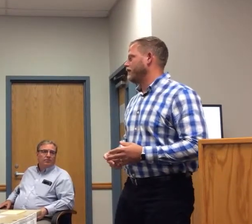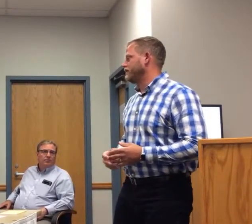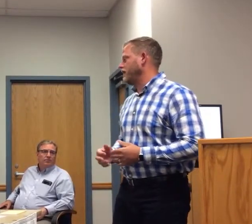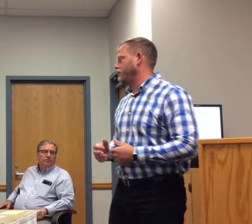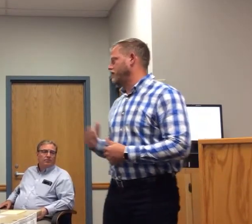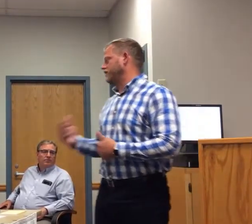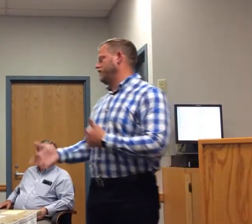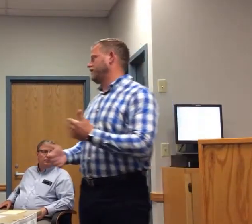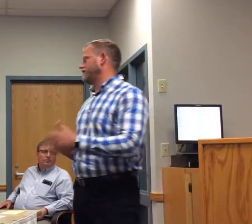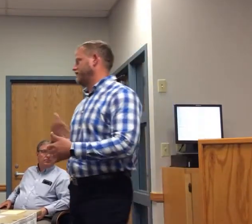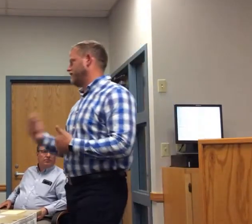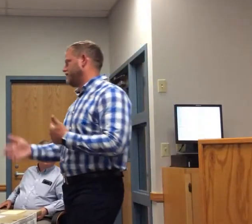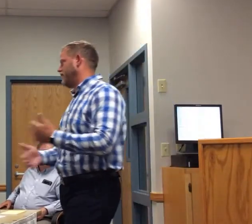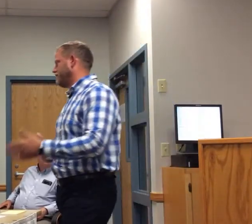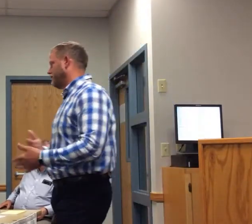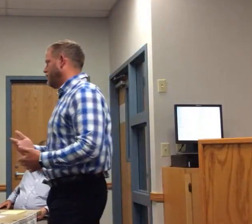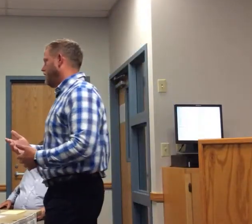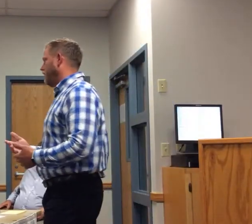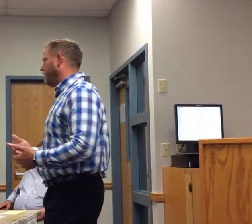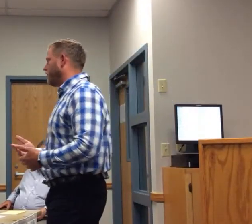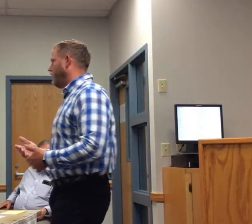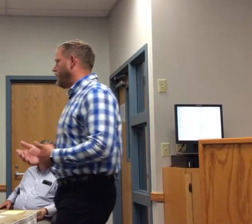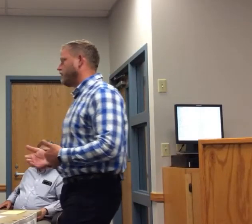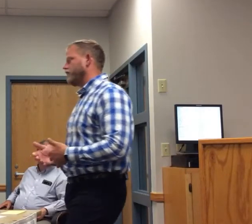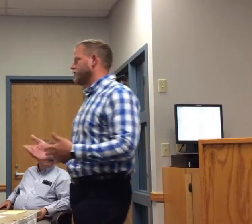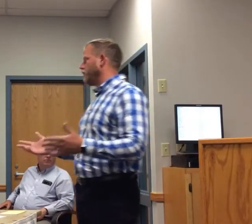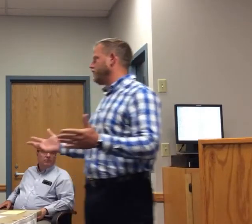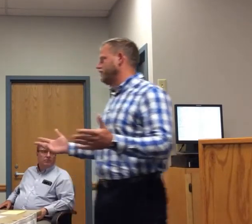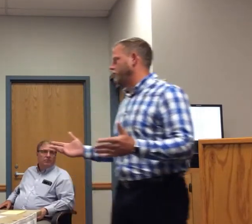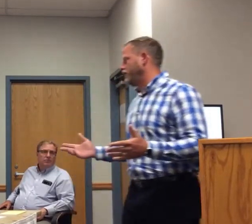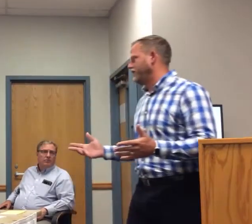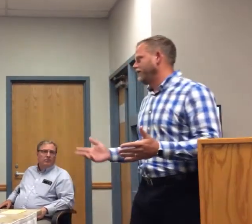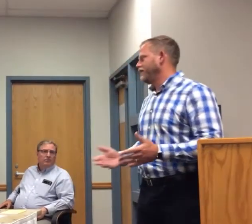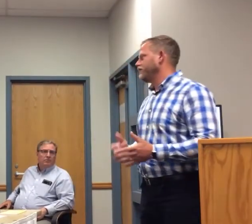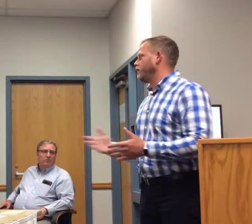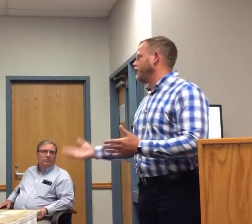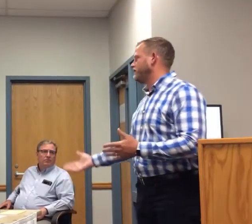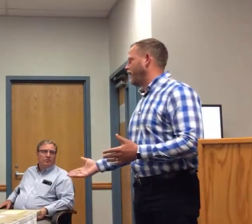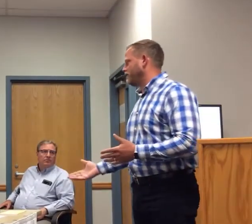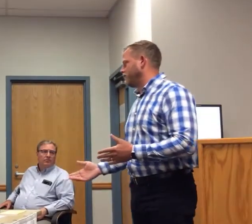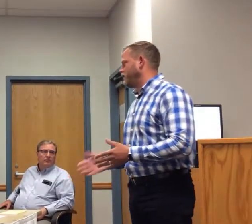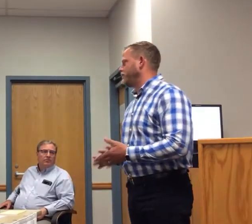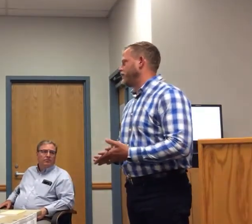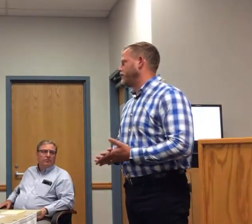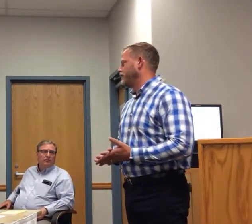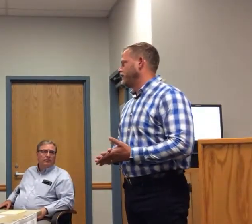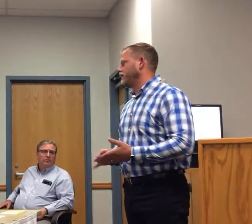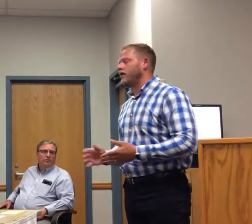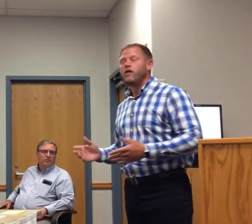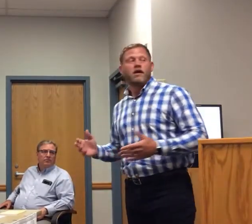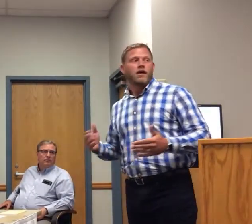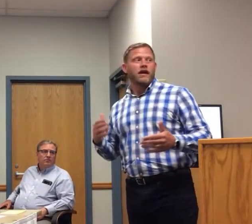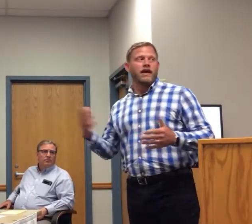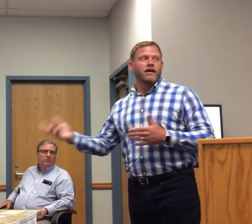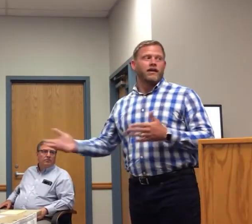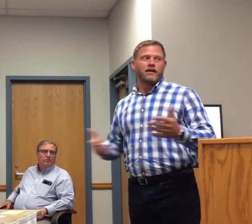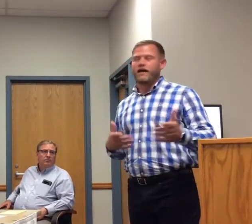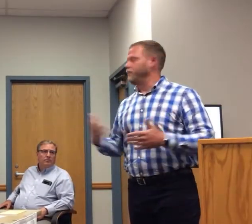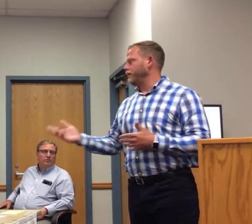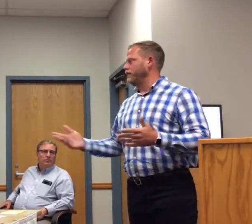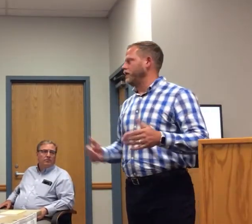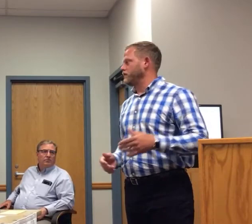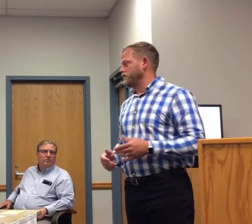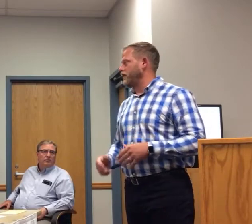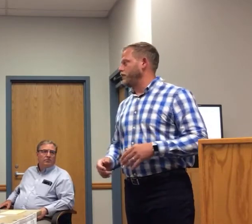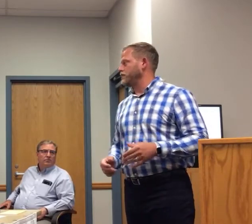a lot the same because of the success of our theater. There's only so many spots in Pippin, and